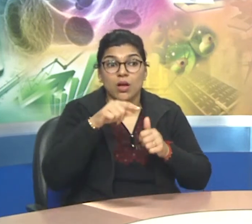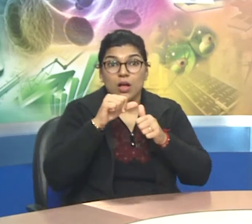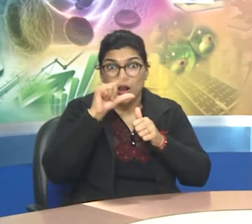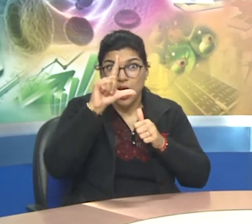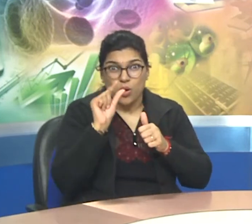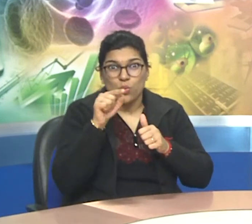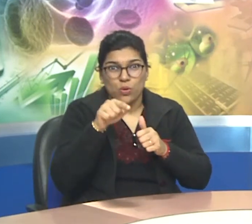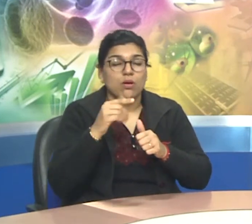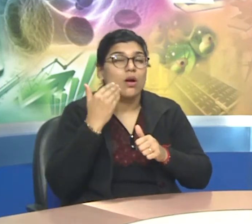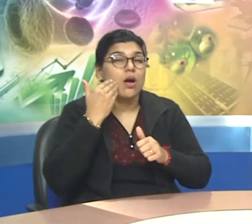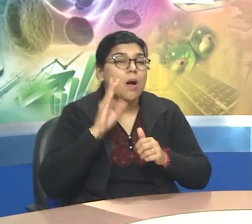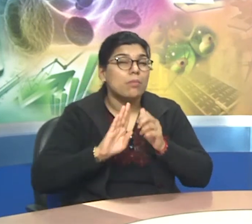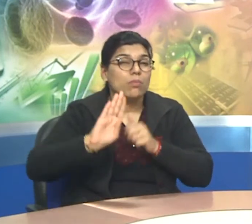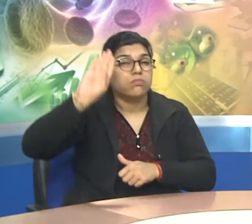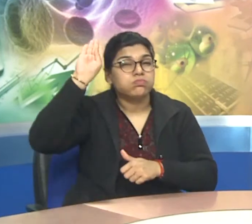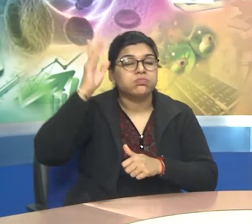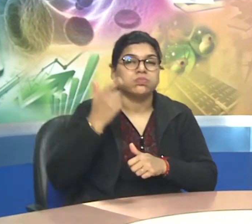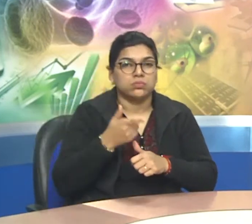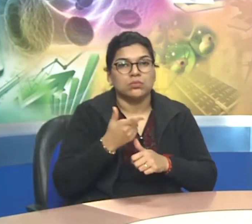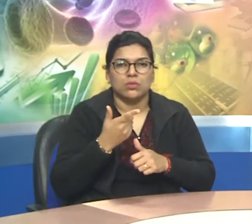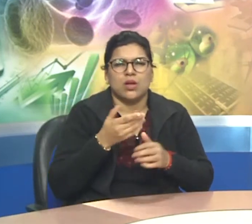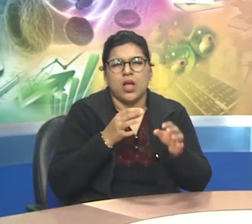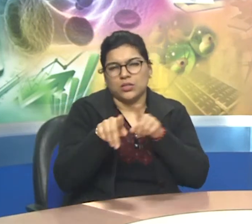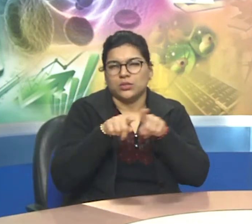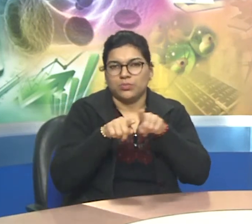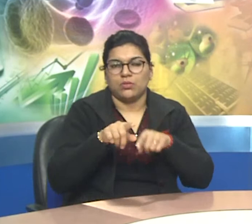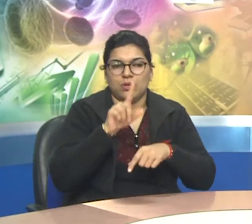in today's time, which is recycled,